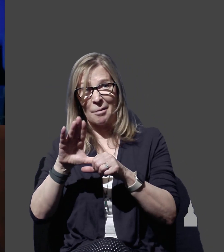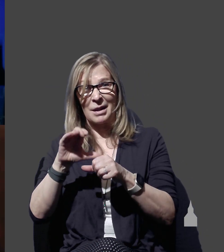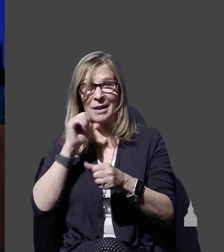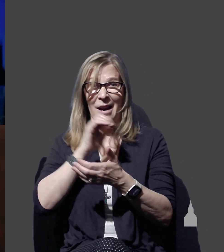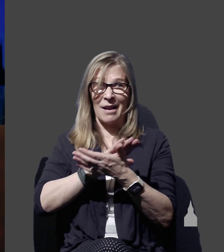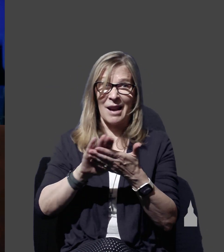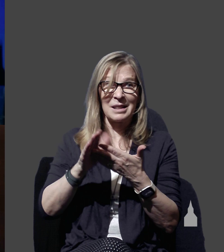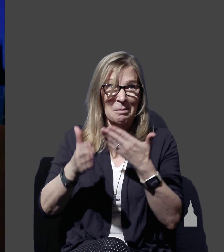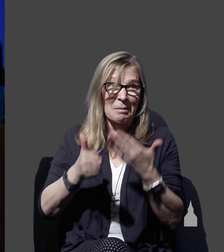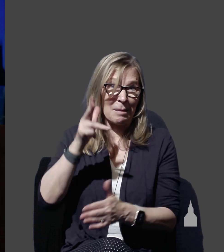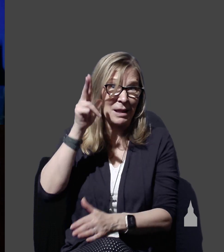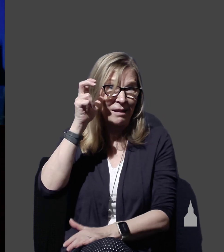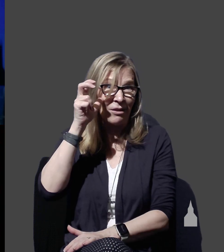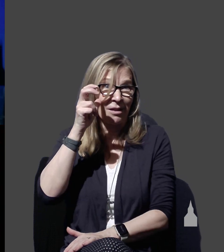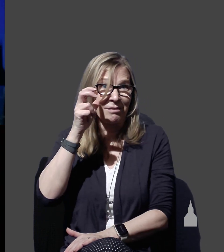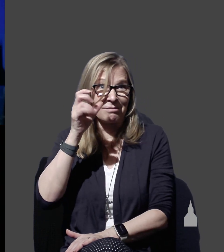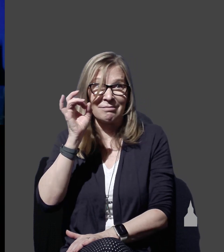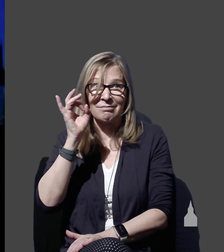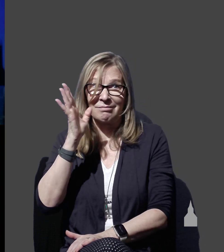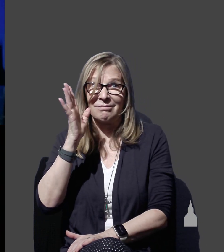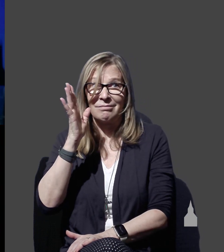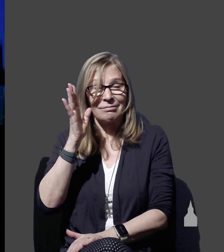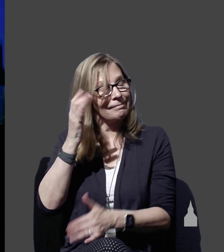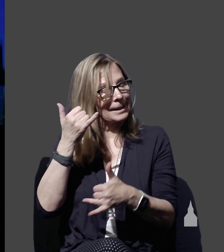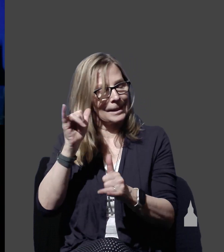evil and wicked.